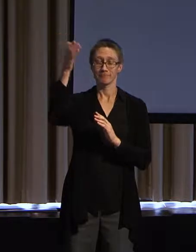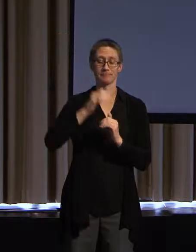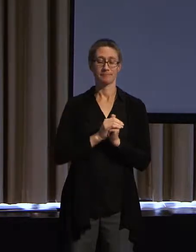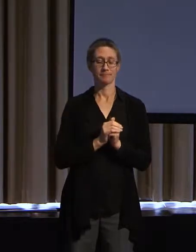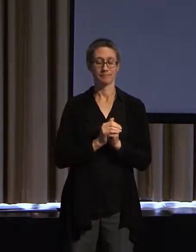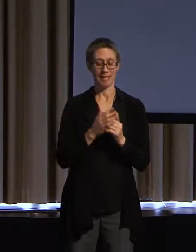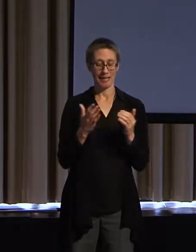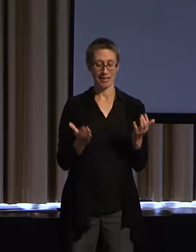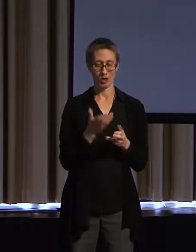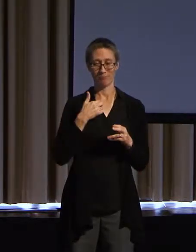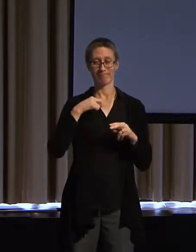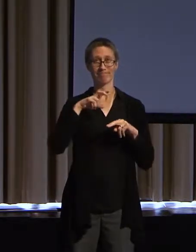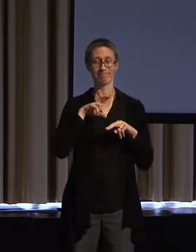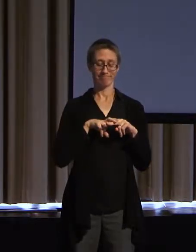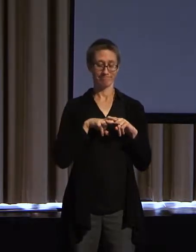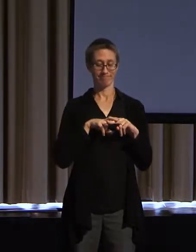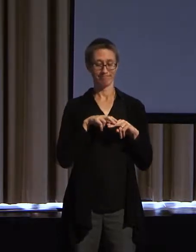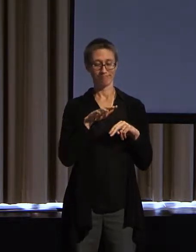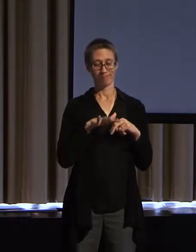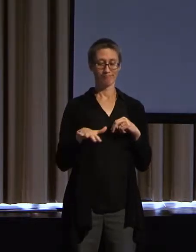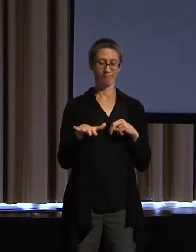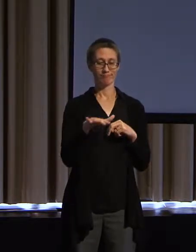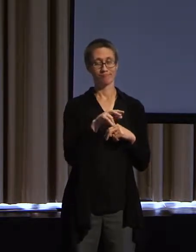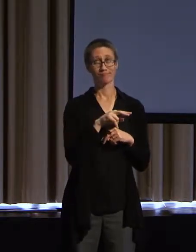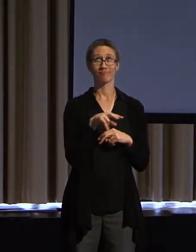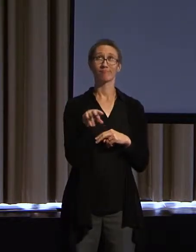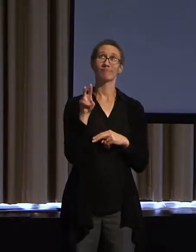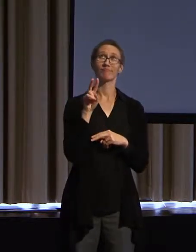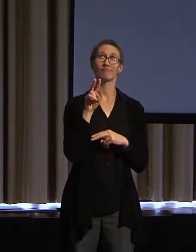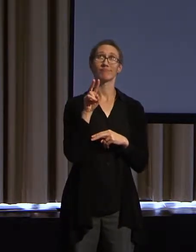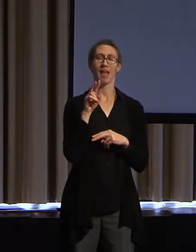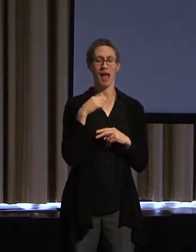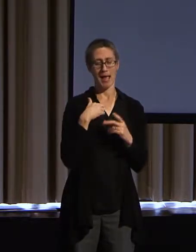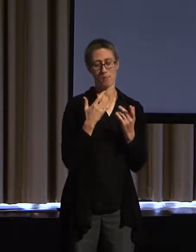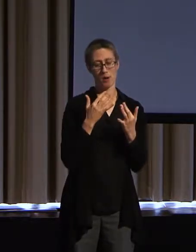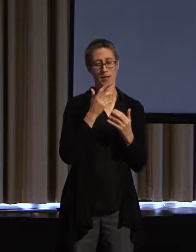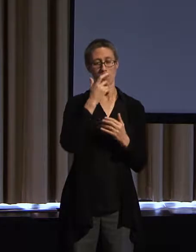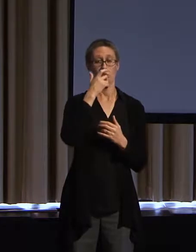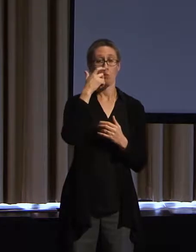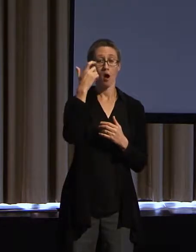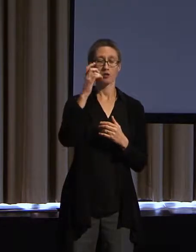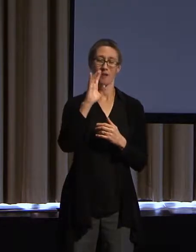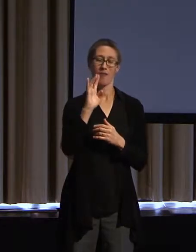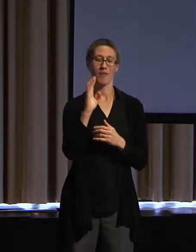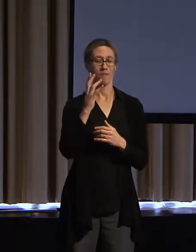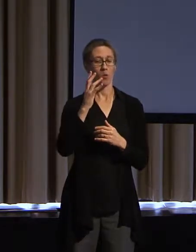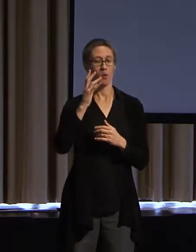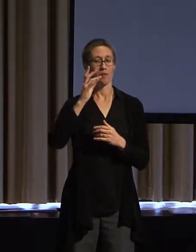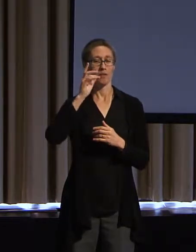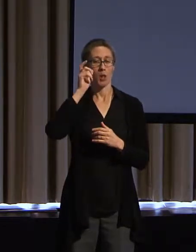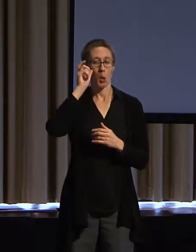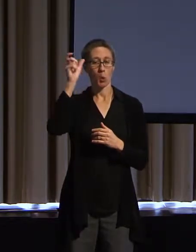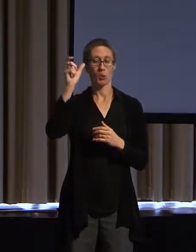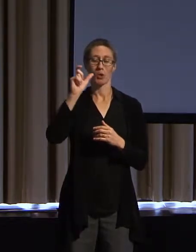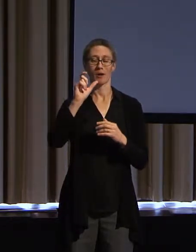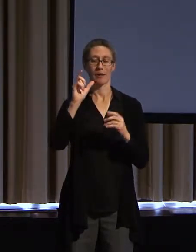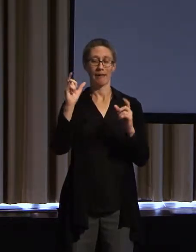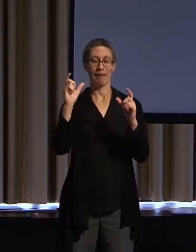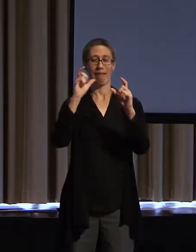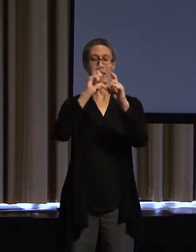yard, wedged between the cacti and the porch, I am waiting to watch the 4th lunar eclipse this year. This eclipse